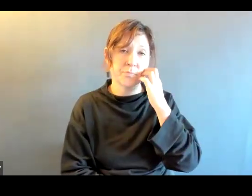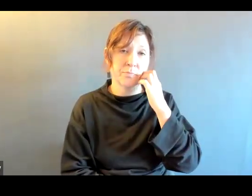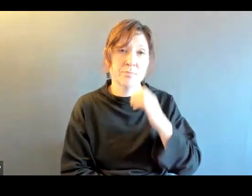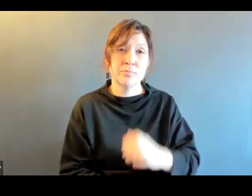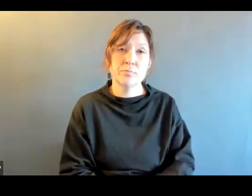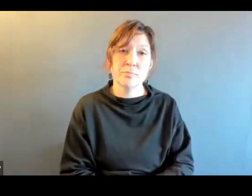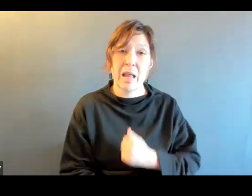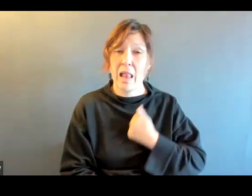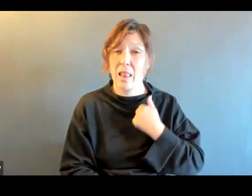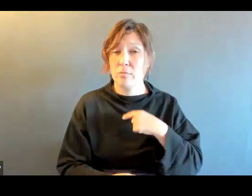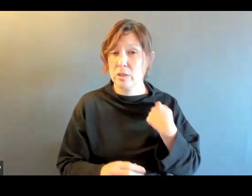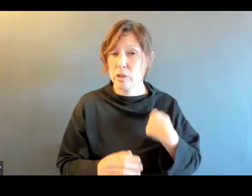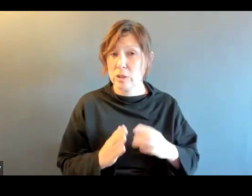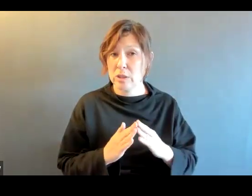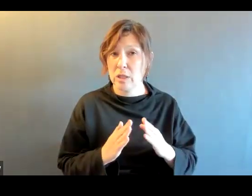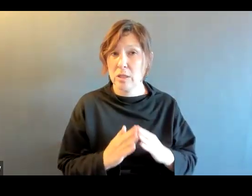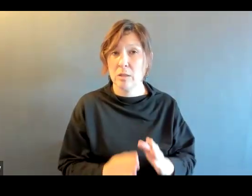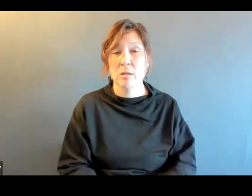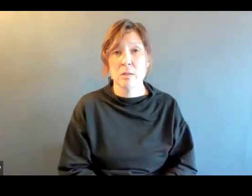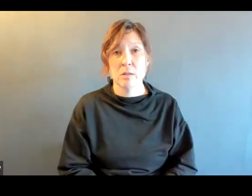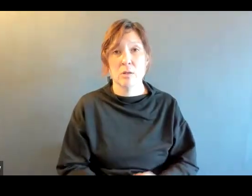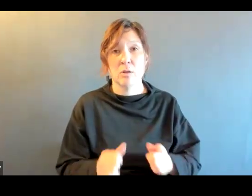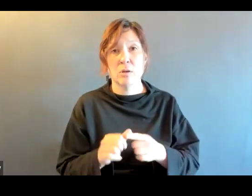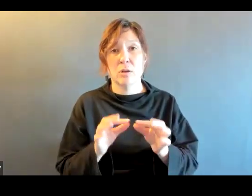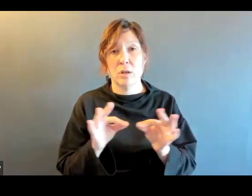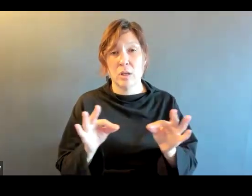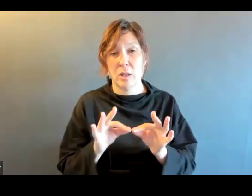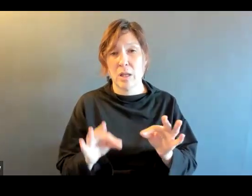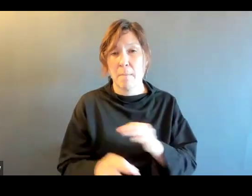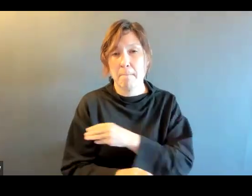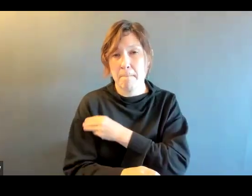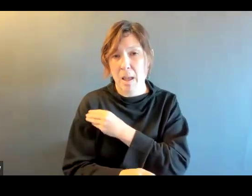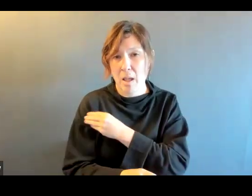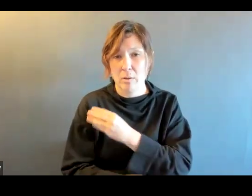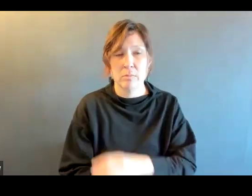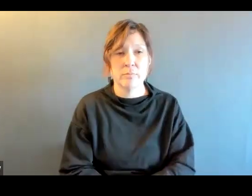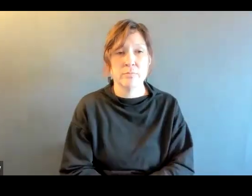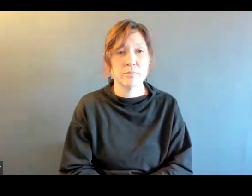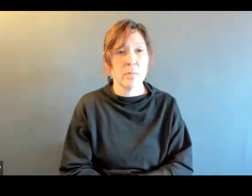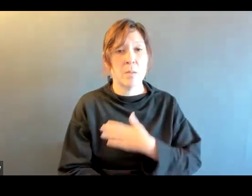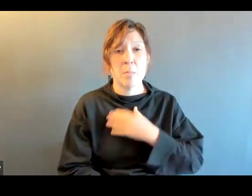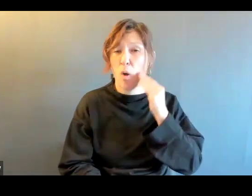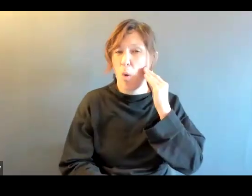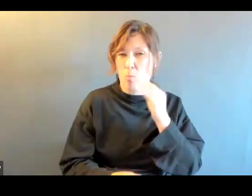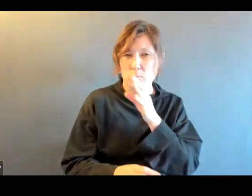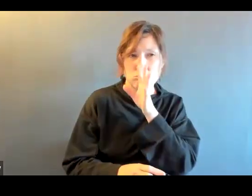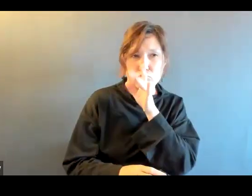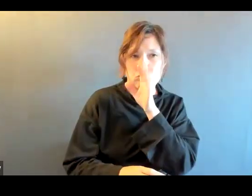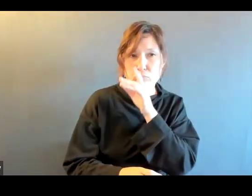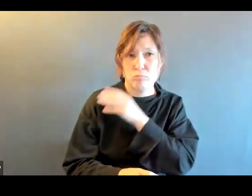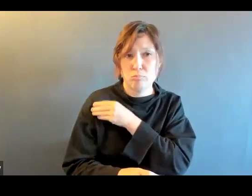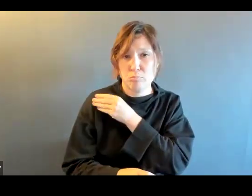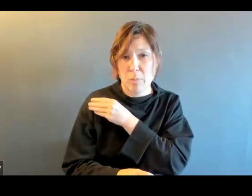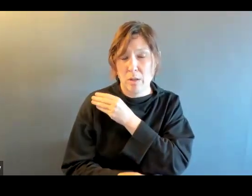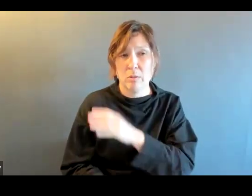in Chinatown. My first language was Mandarin Chinese. We speak Mandarin at home. I have